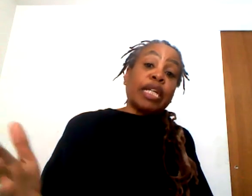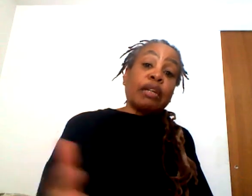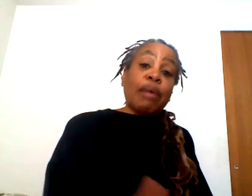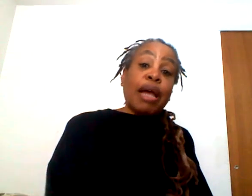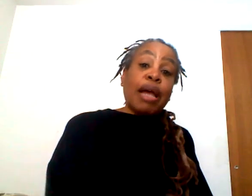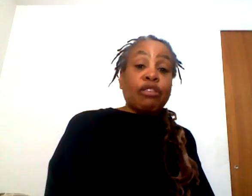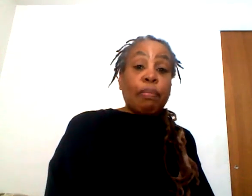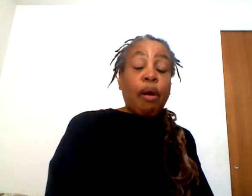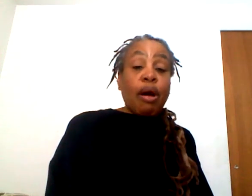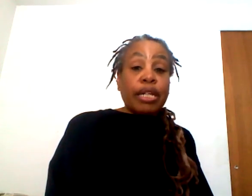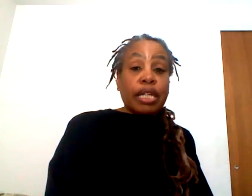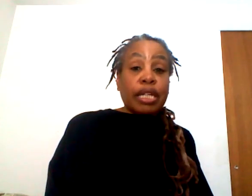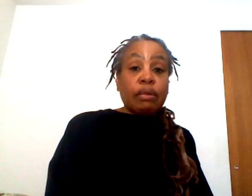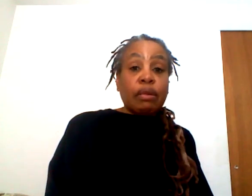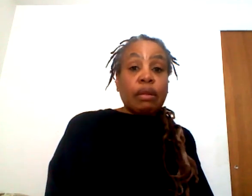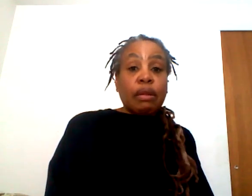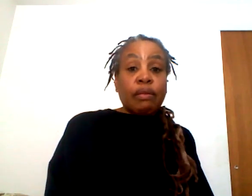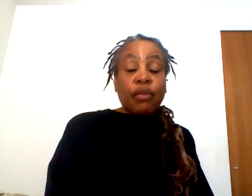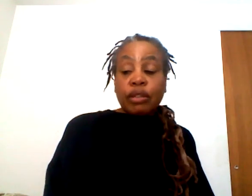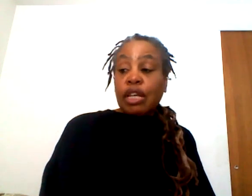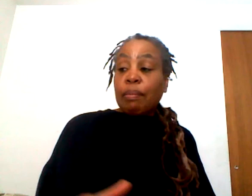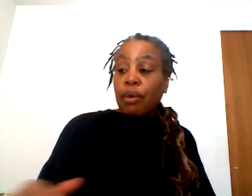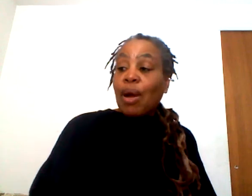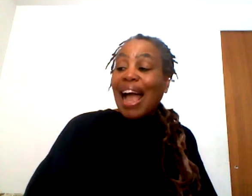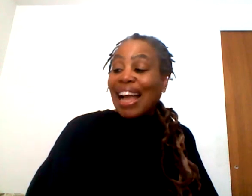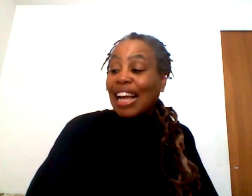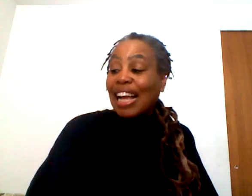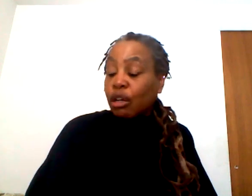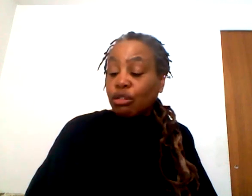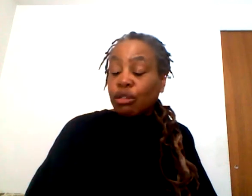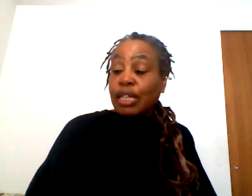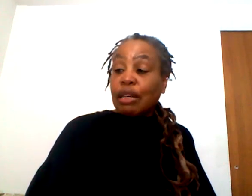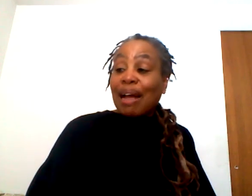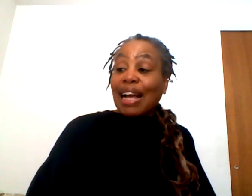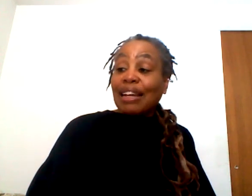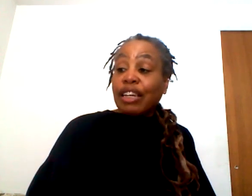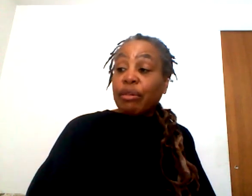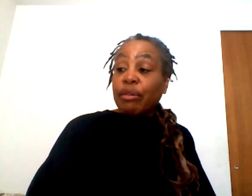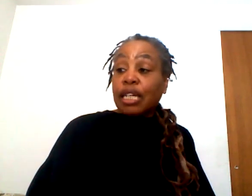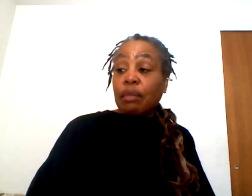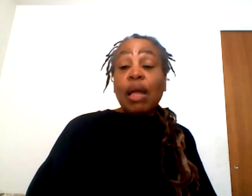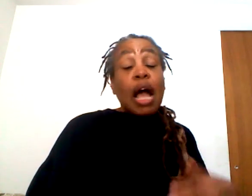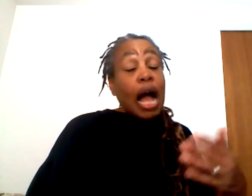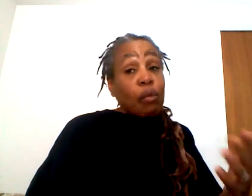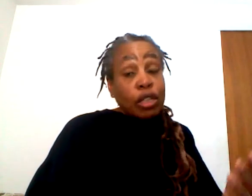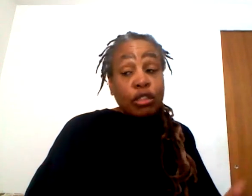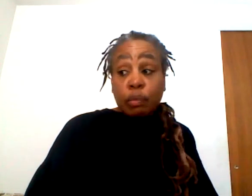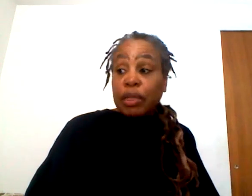him at the party. For example, I got closer to him, I got nearer to him, I went to speak to